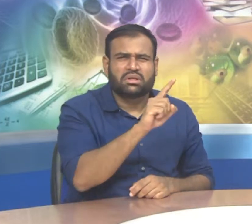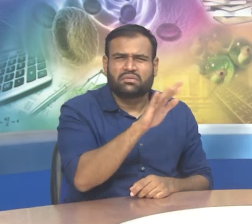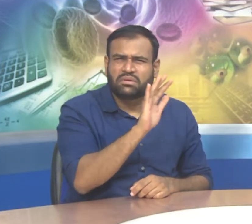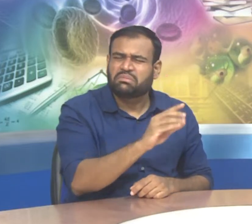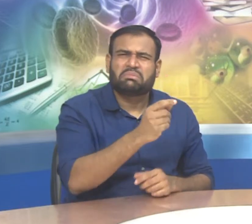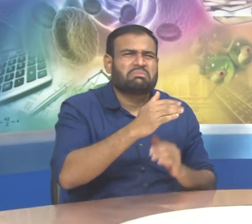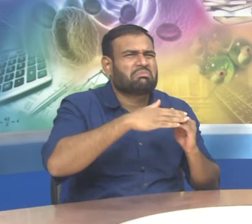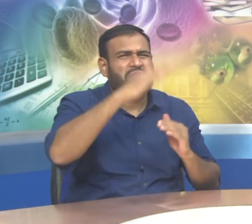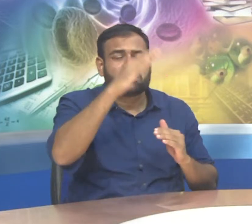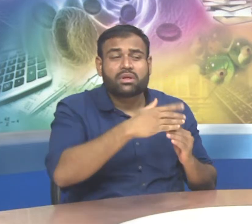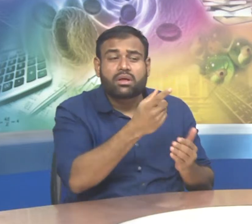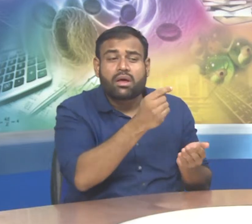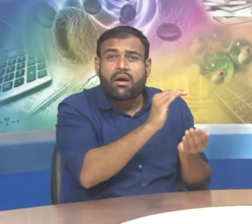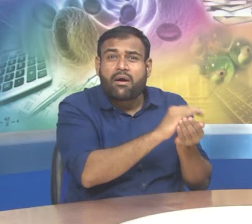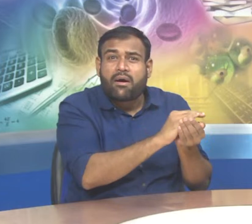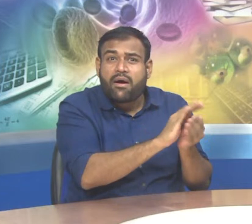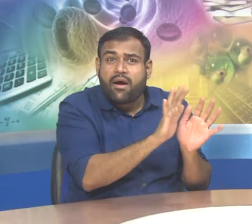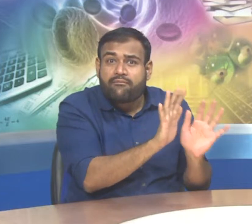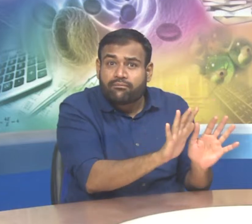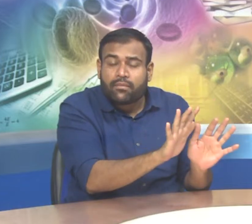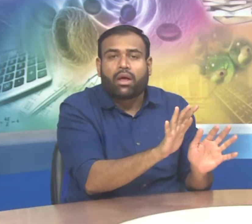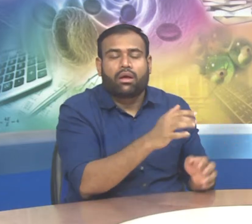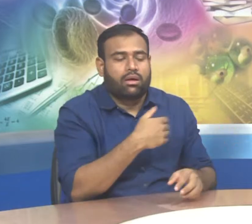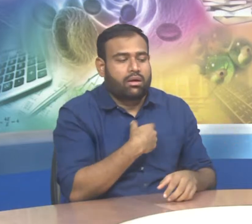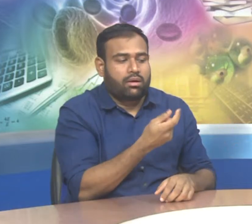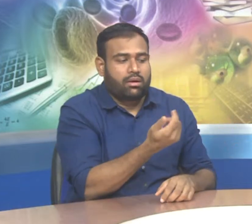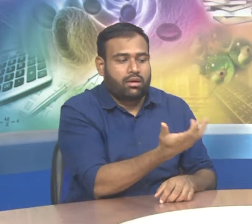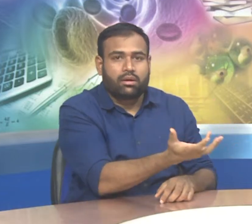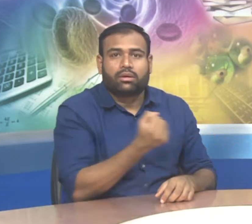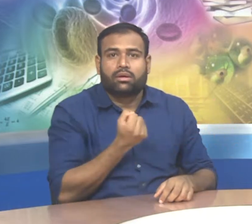Even we get some amount of interest on that saving.